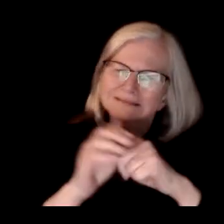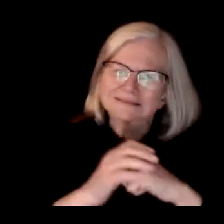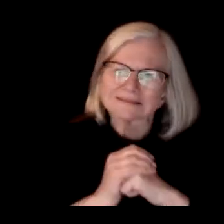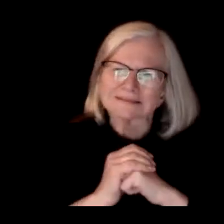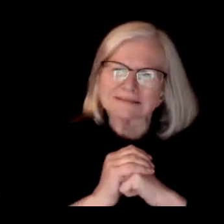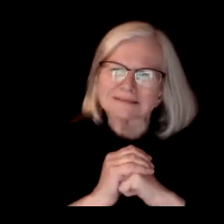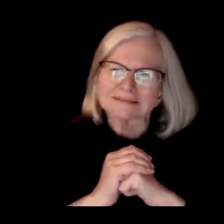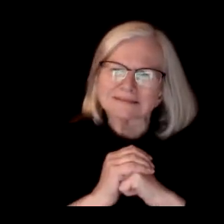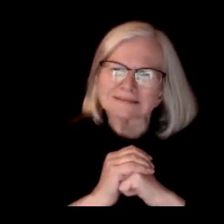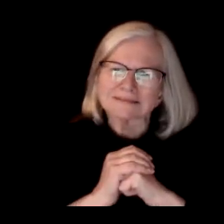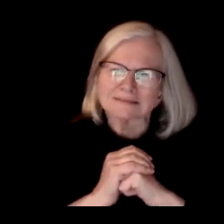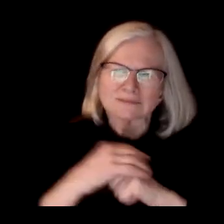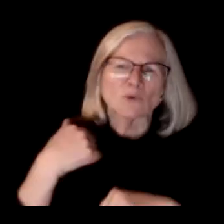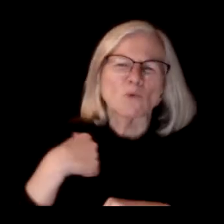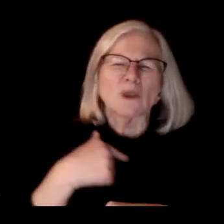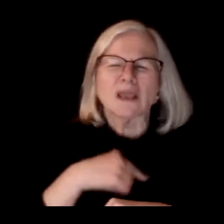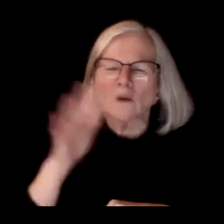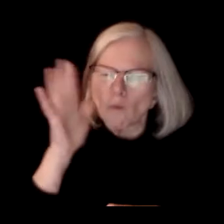variant,